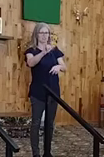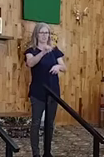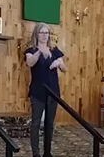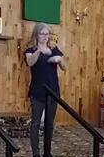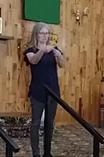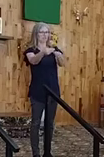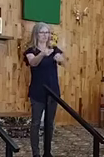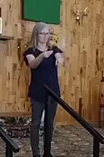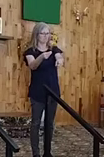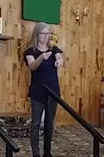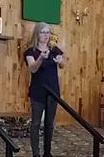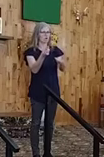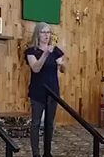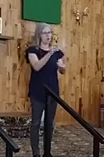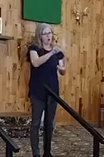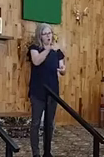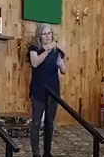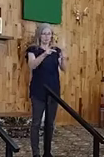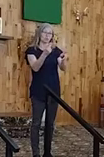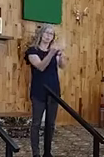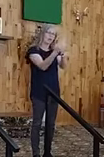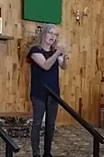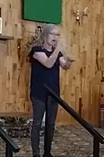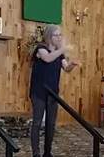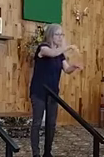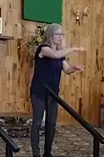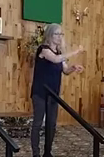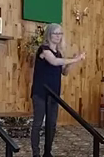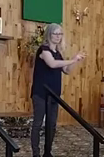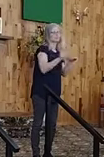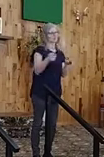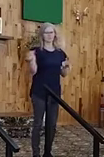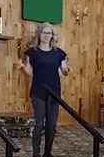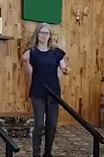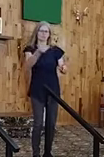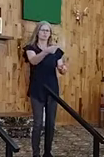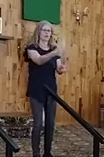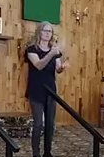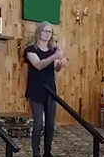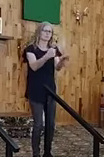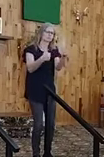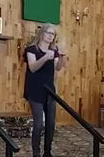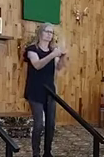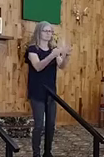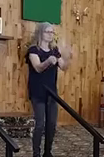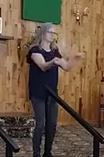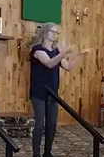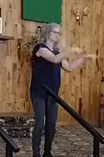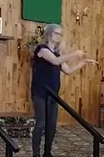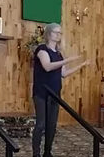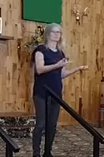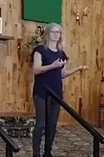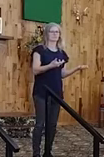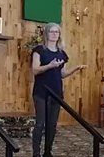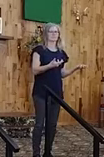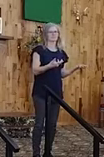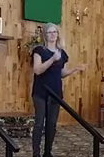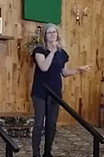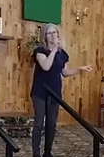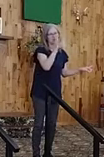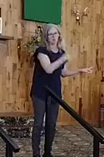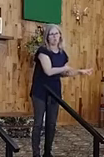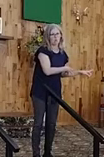Give to other people who do care. Those things you can't just ignore. That comes from my